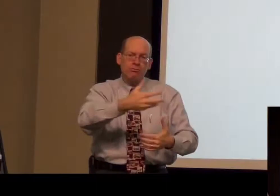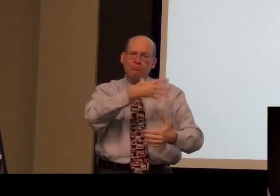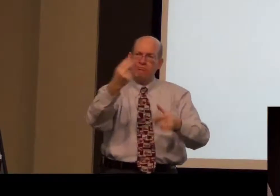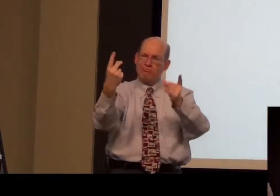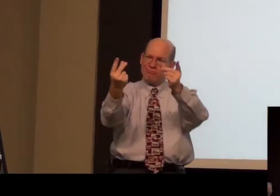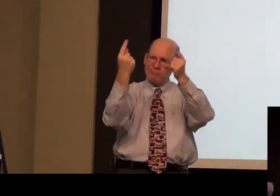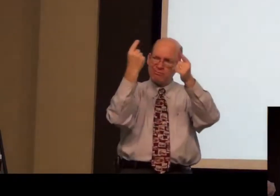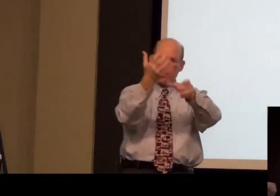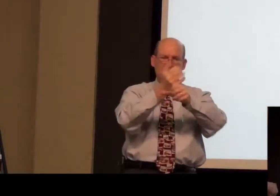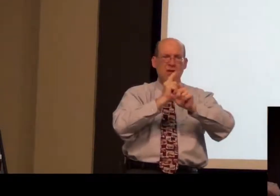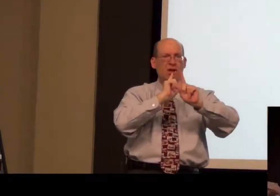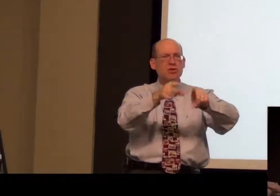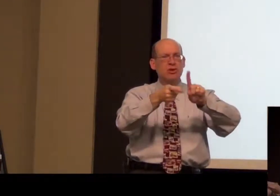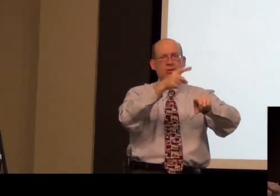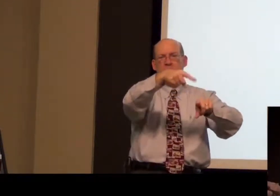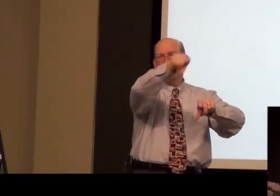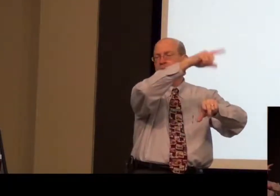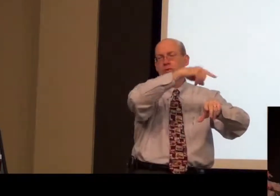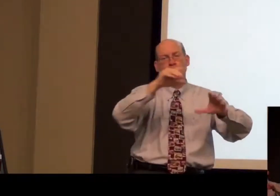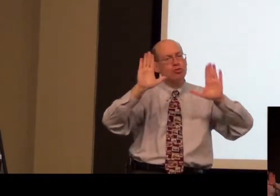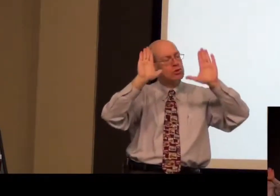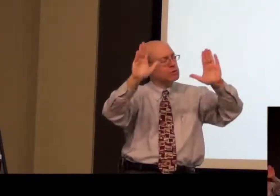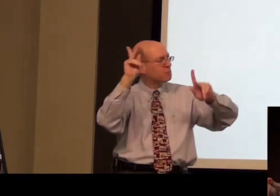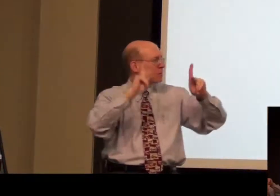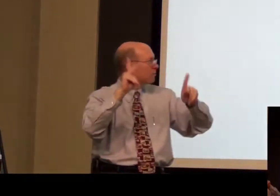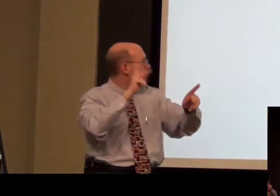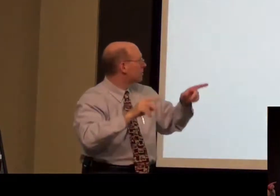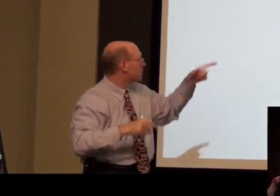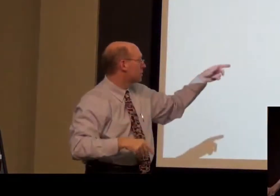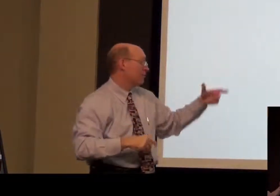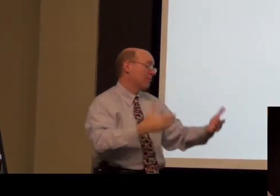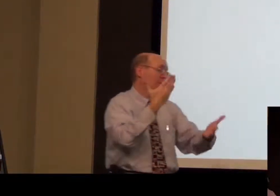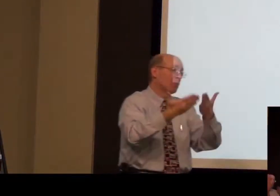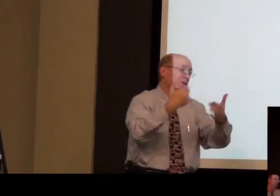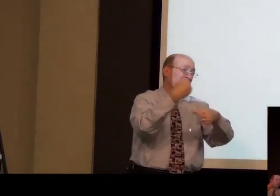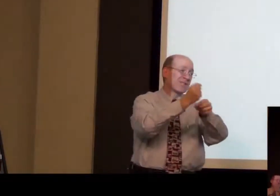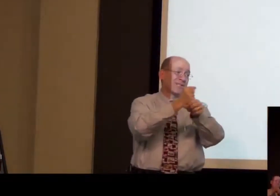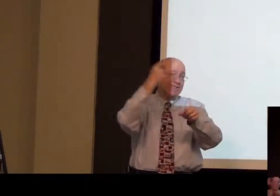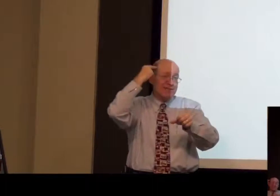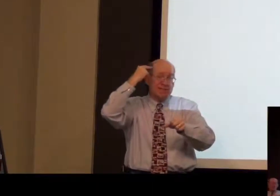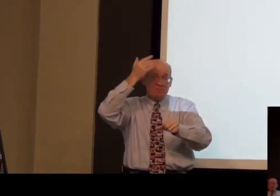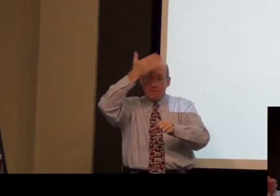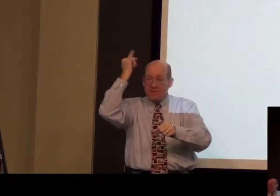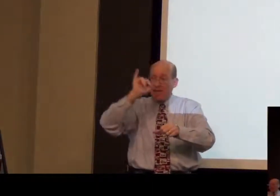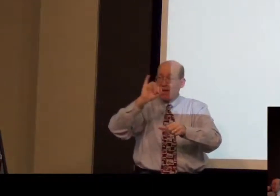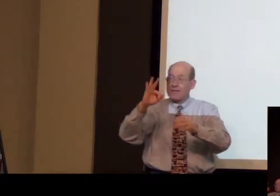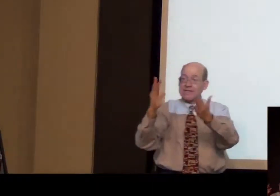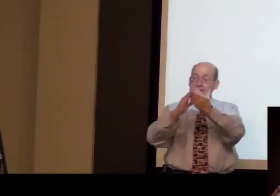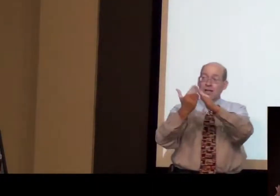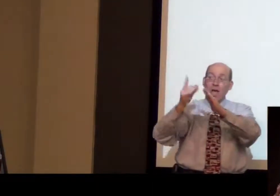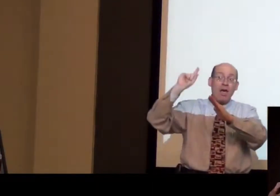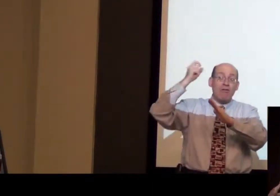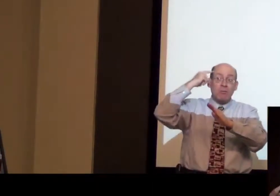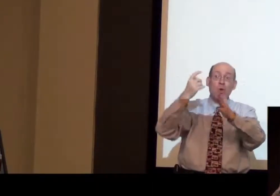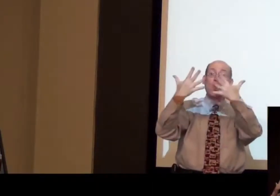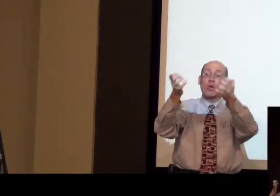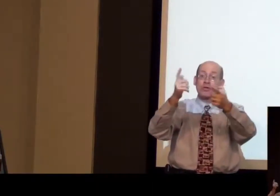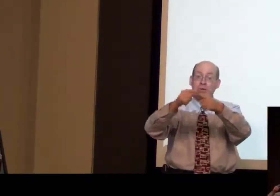of the department, call, what have you, and they would answer my questions almost immediately. But